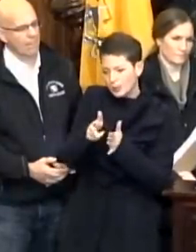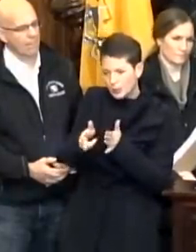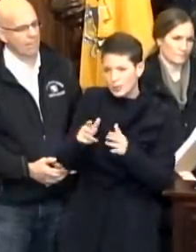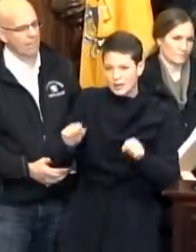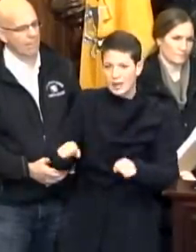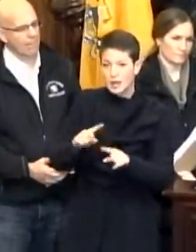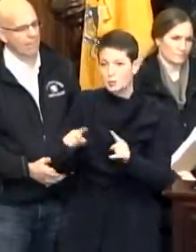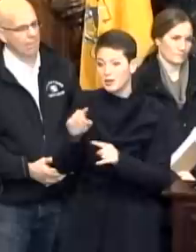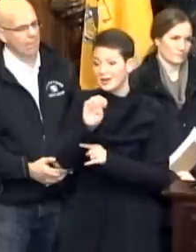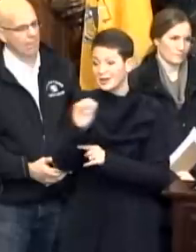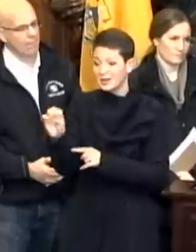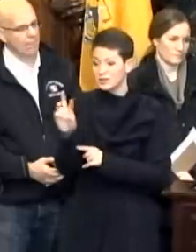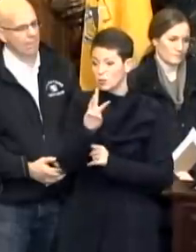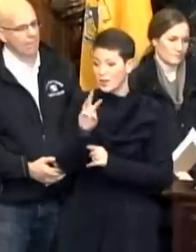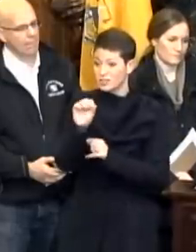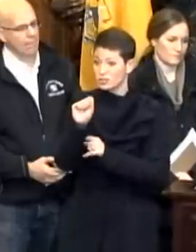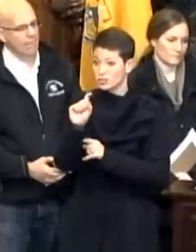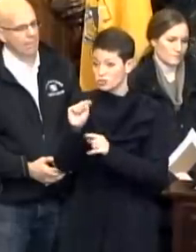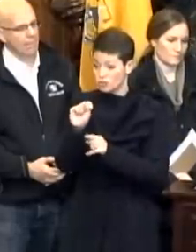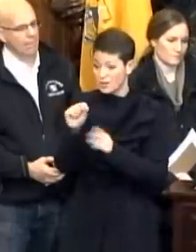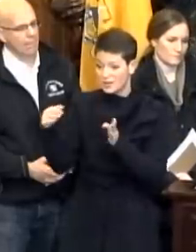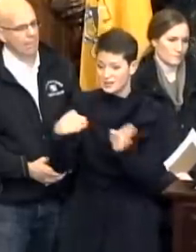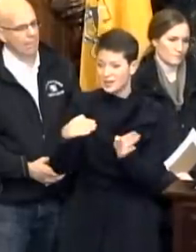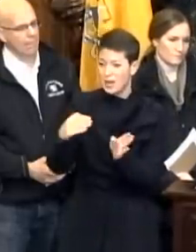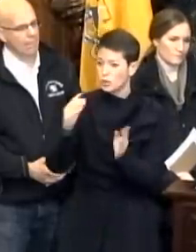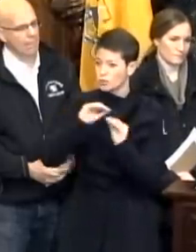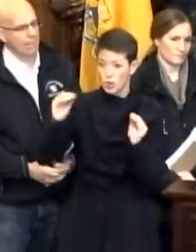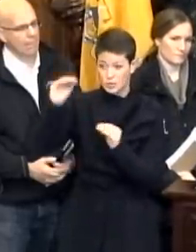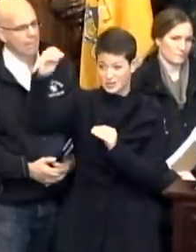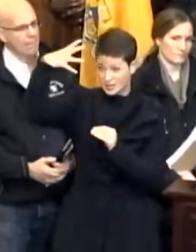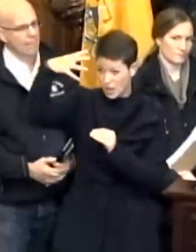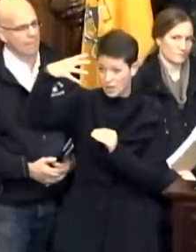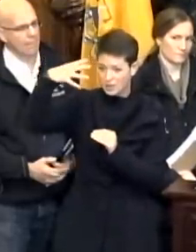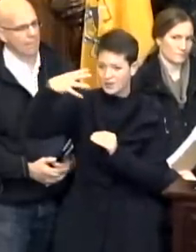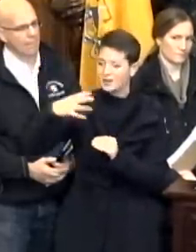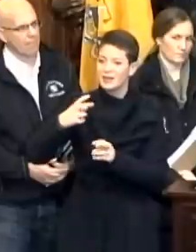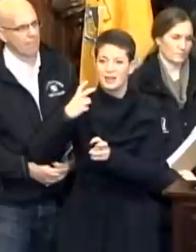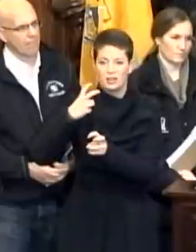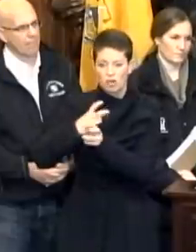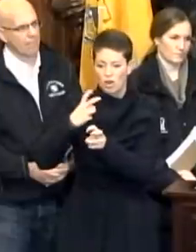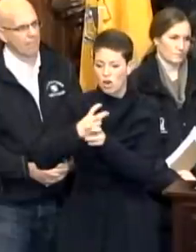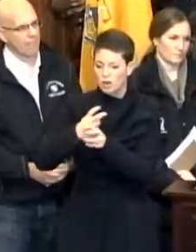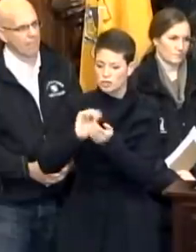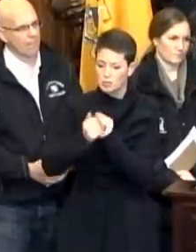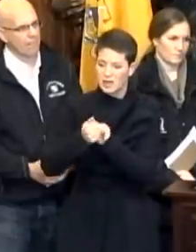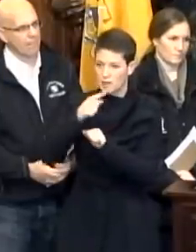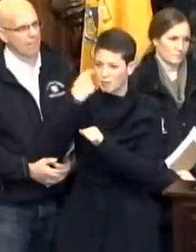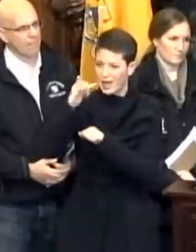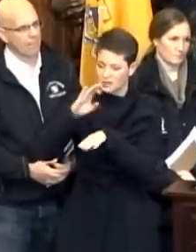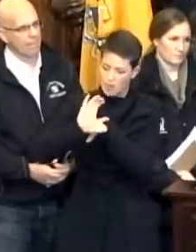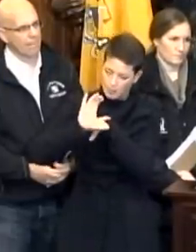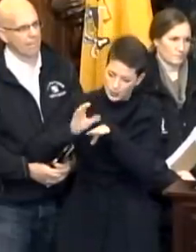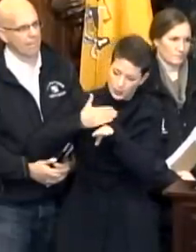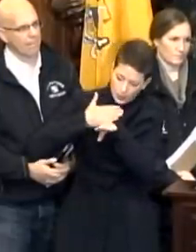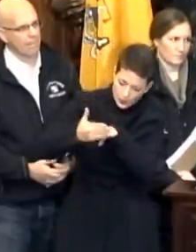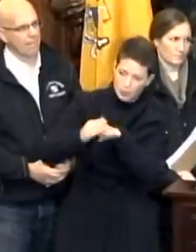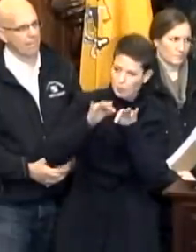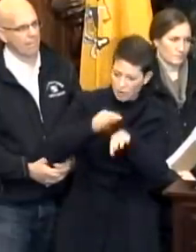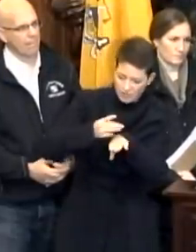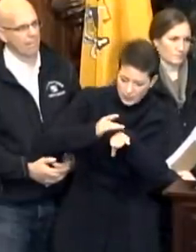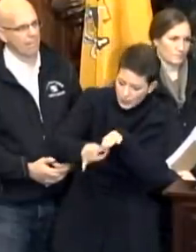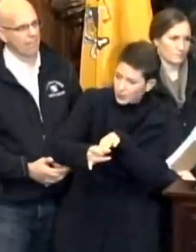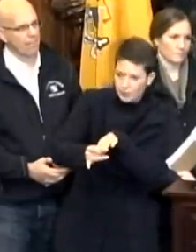on east-west streets that remain in the shade, it's not possible to take them down the blacktop. But our goal, our commitment, is